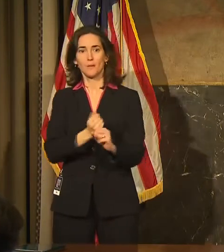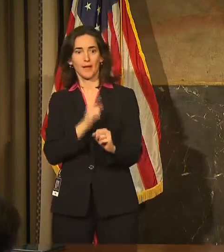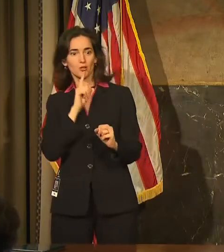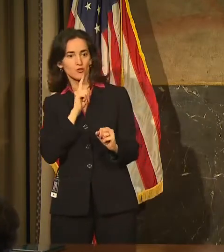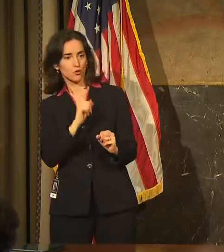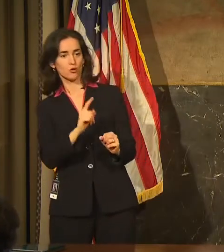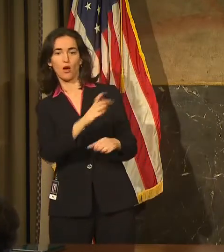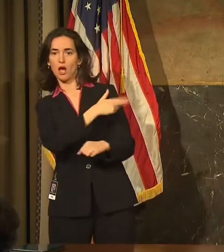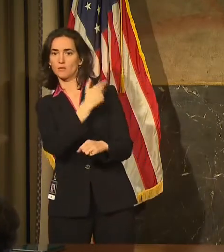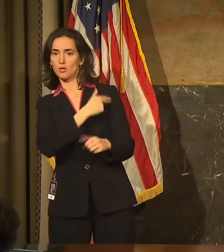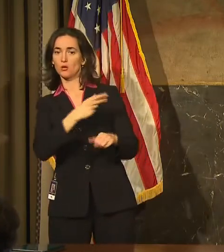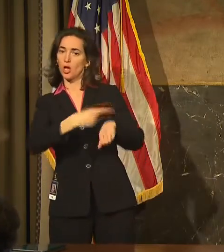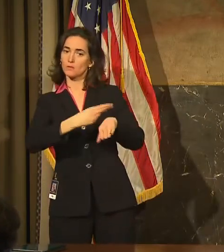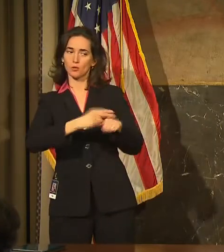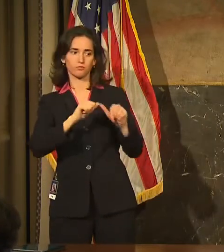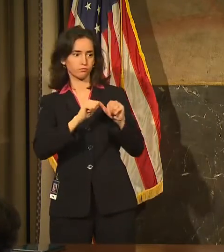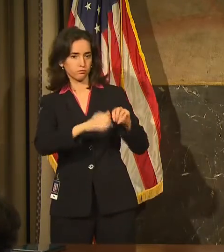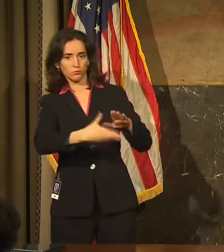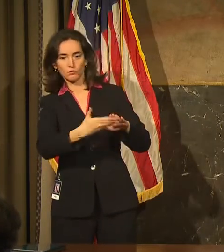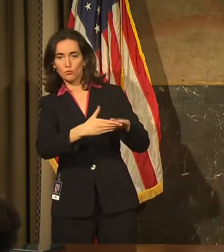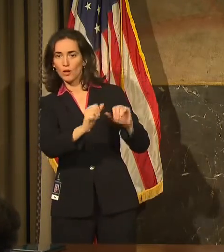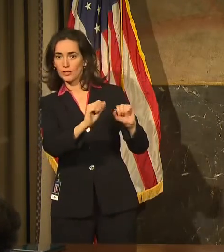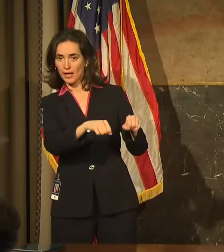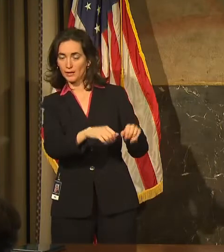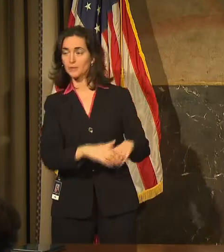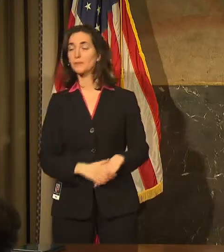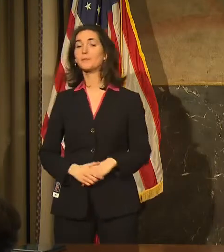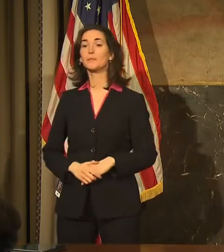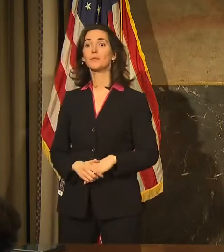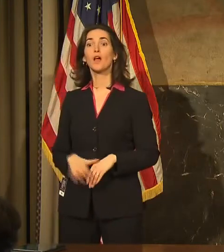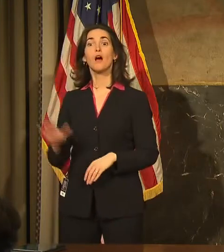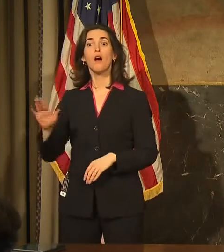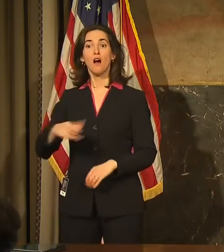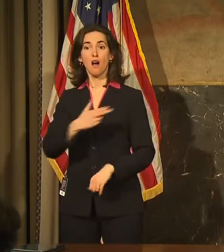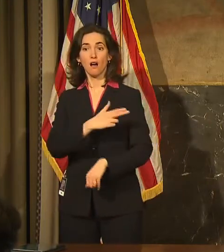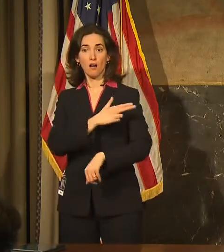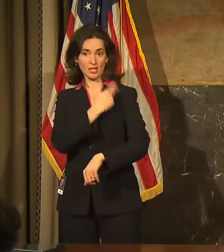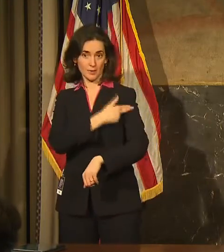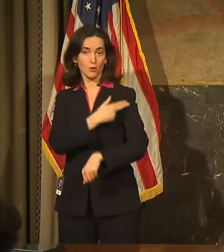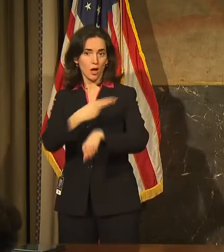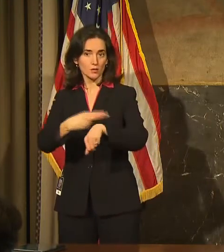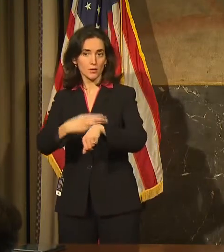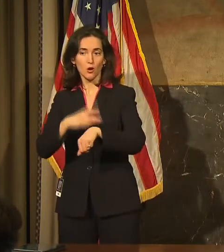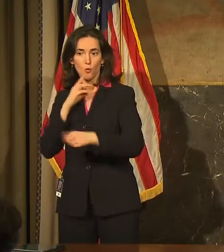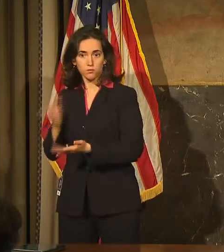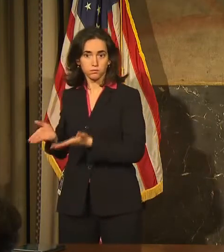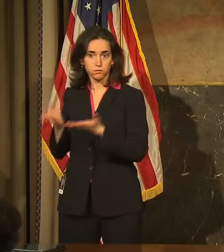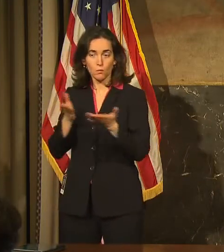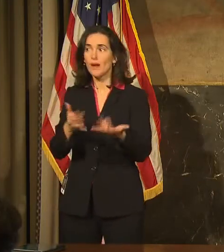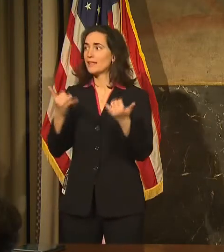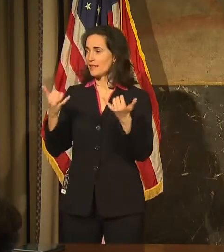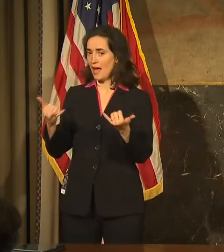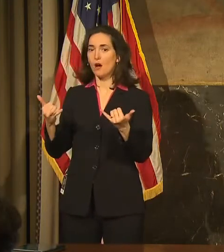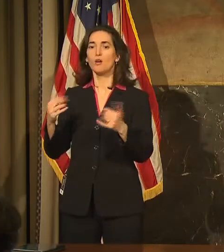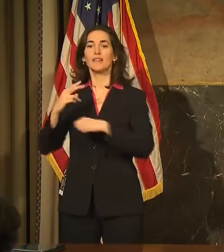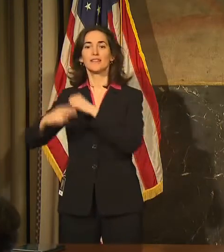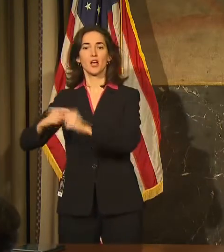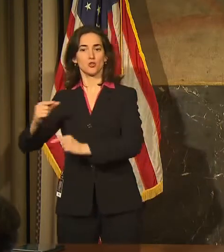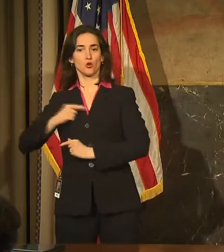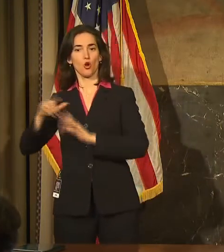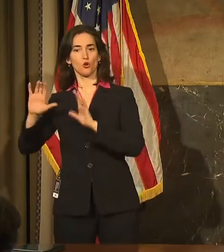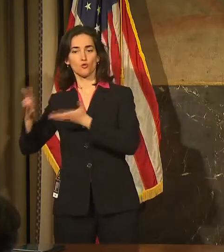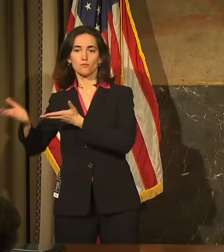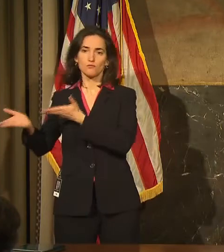stay in operation. And speaking of getting water to hospitals, I can tell you bulk water is being delivered as we speak by National Guardsmen